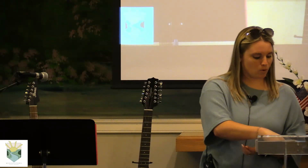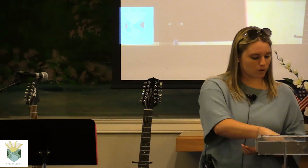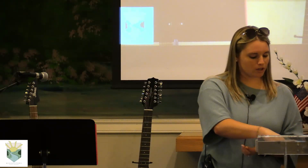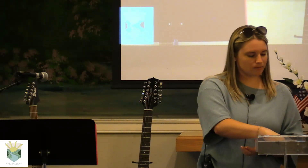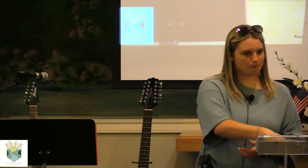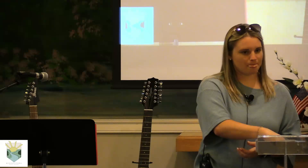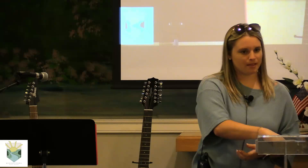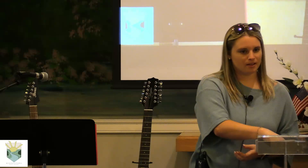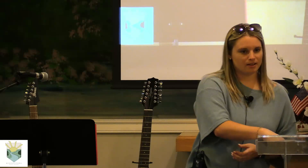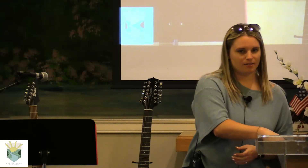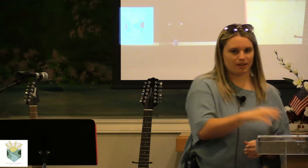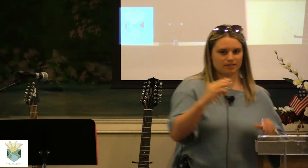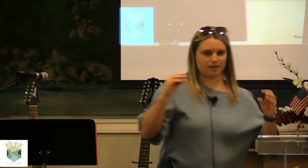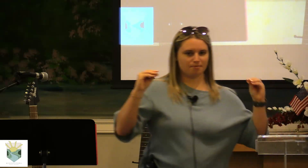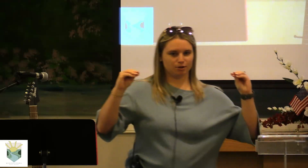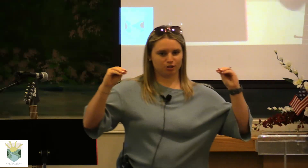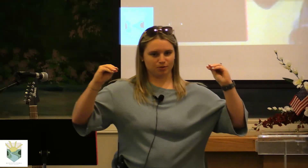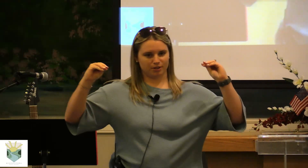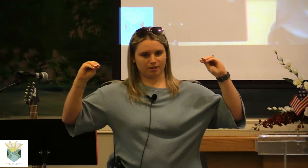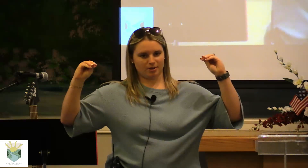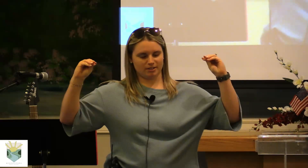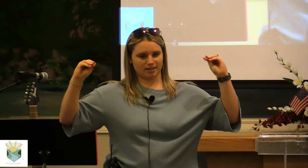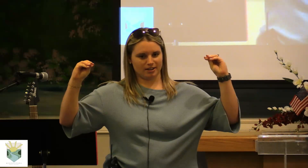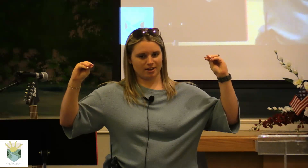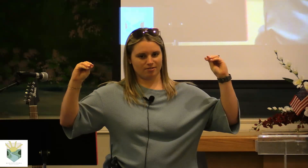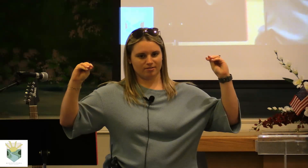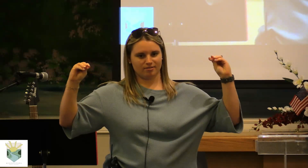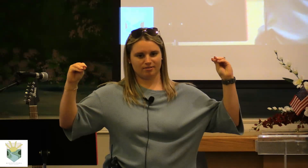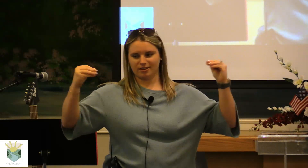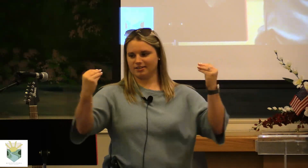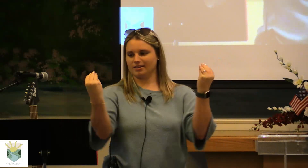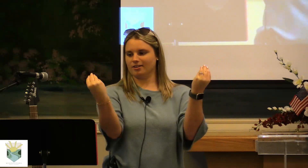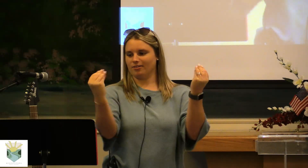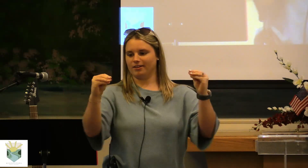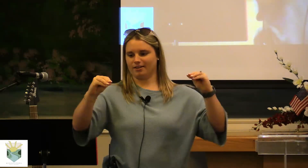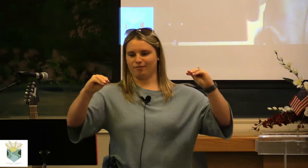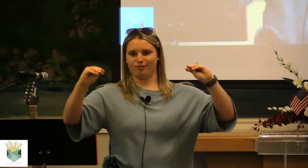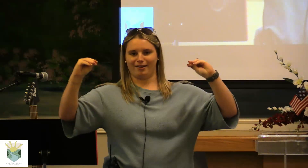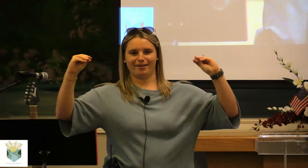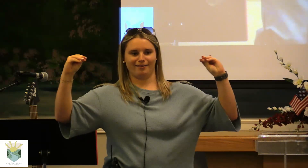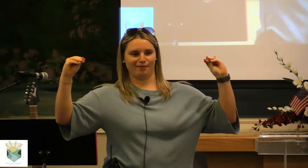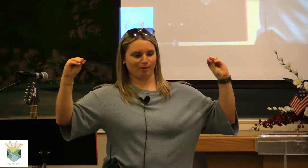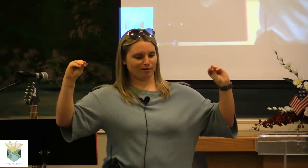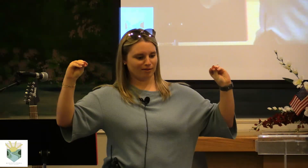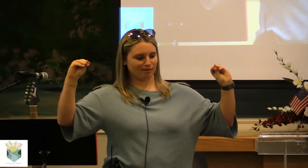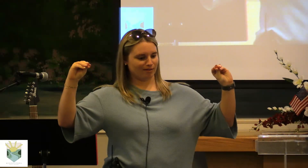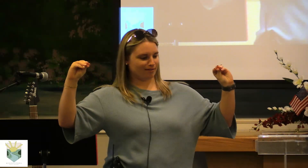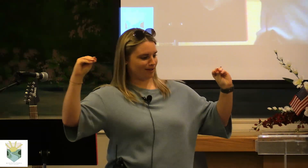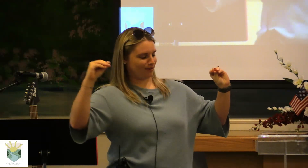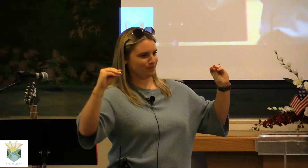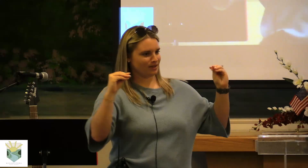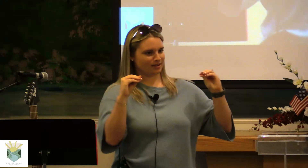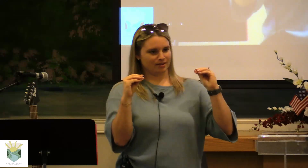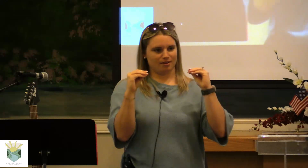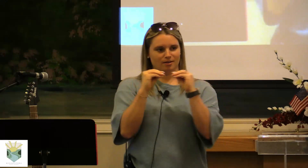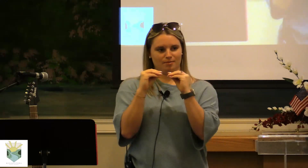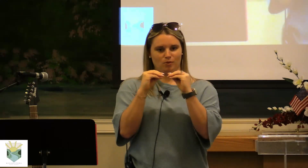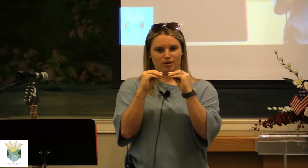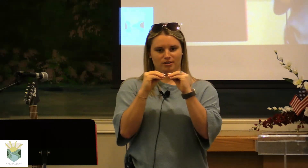More. That same motion we were talking about a second ago. I guess I could call that like a flat O. I don't know. More. It's like